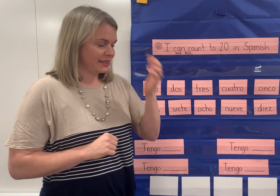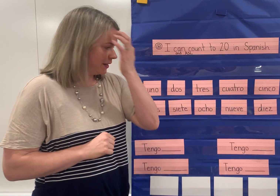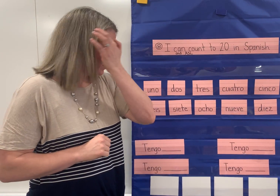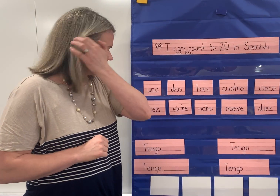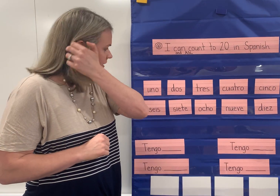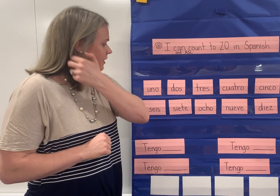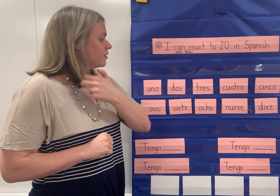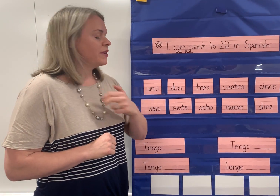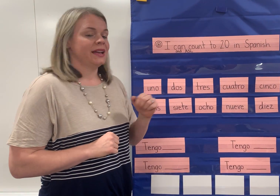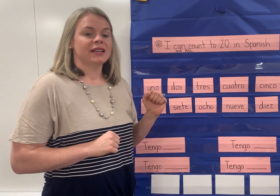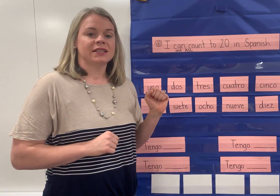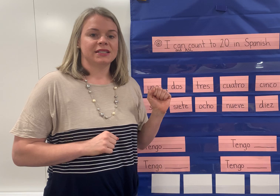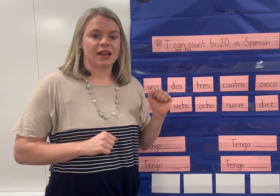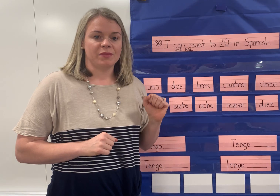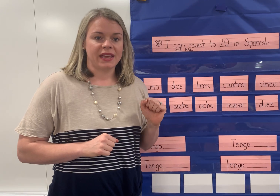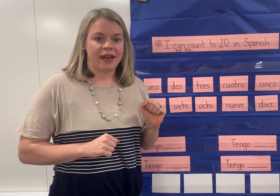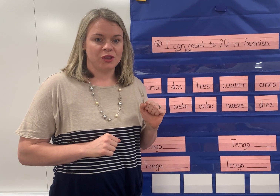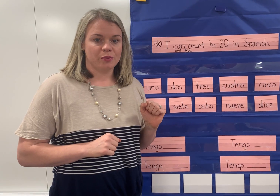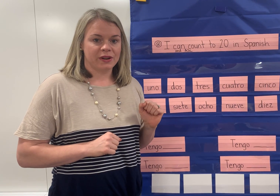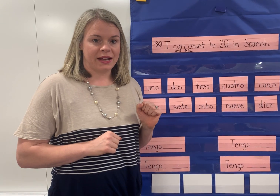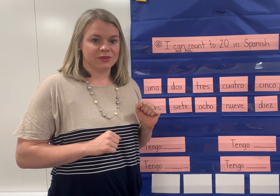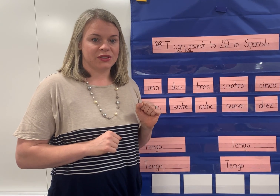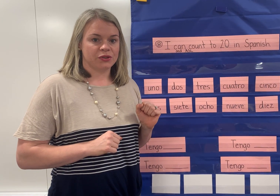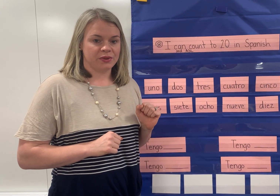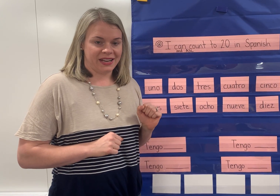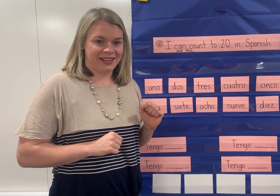language. Okay, tell me how you pronounce 3.